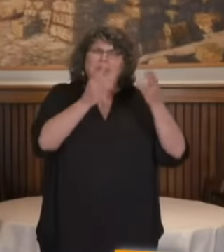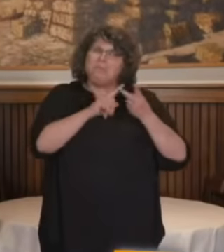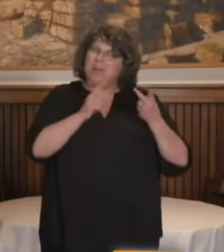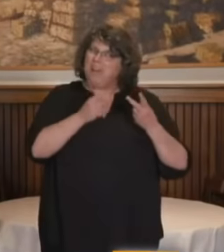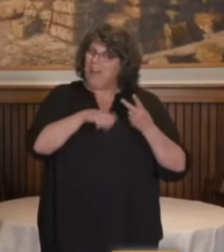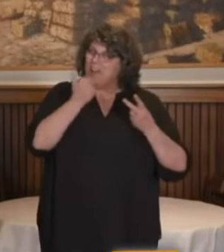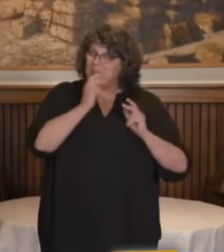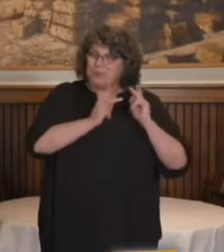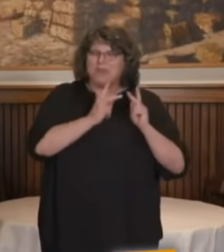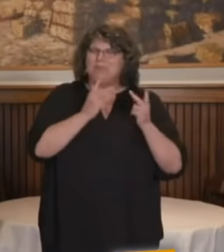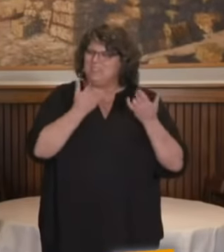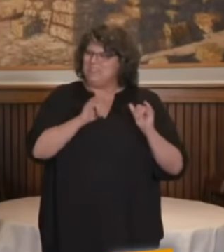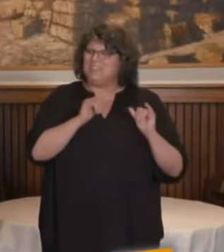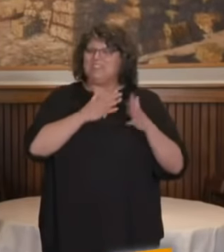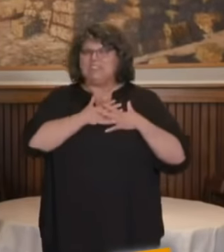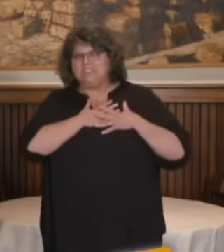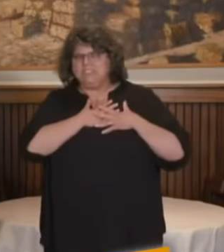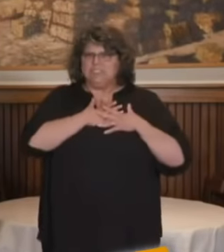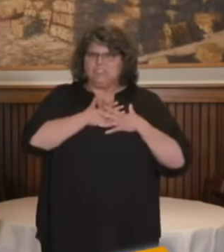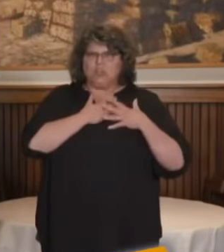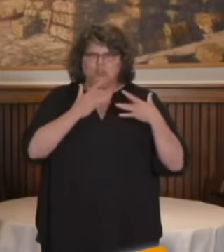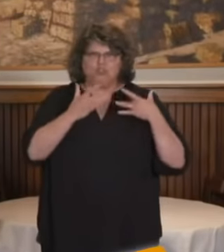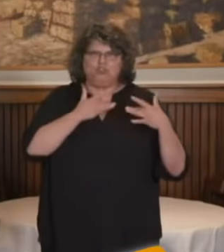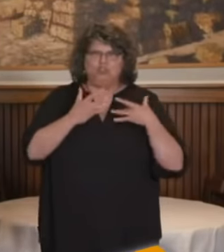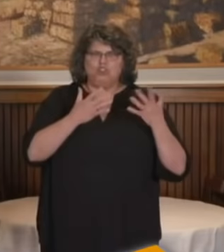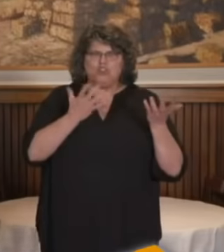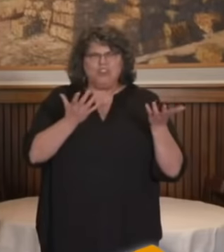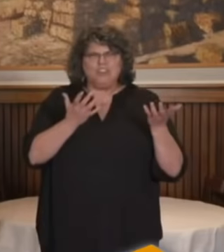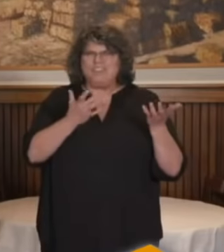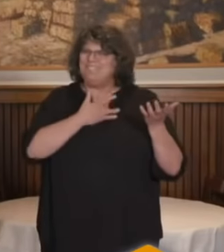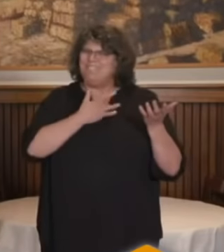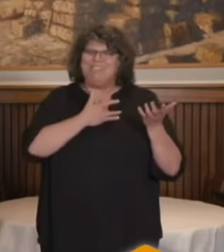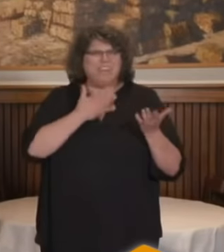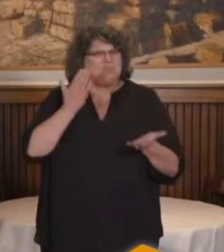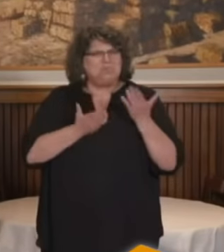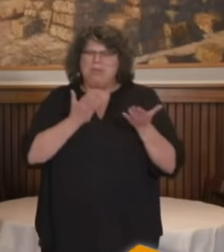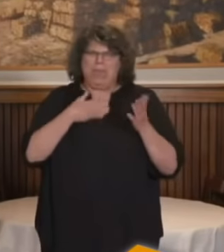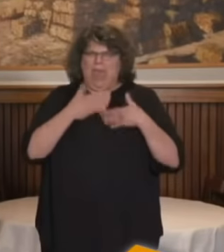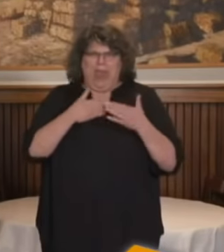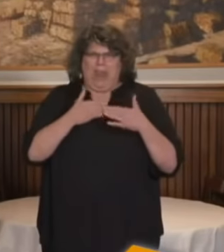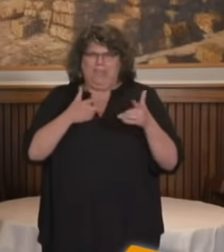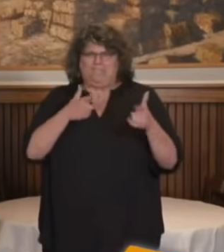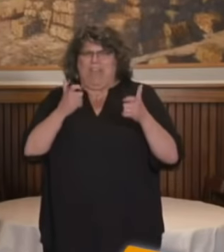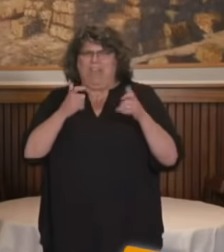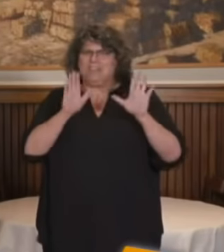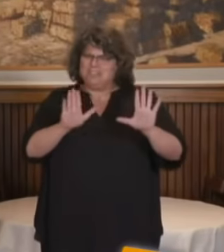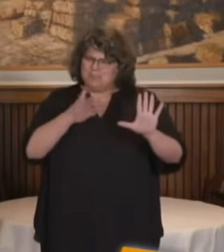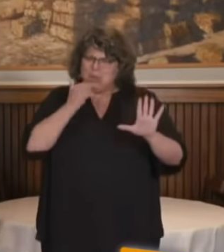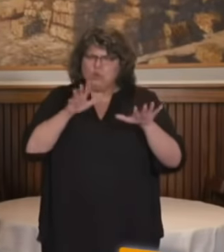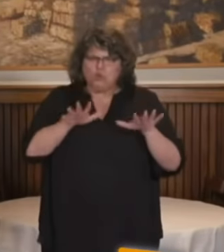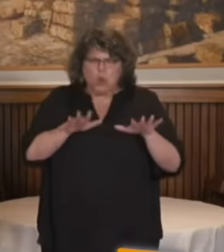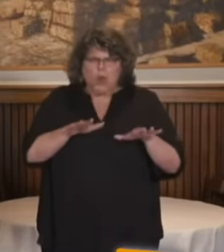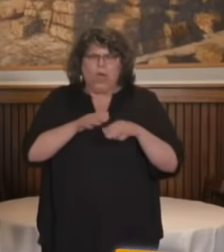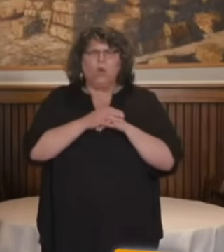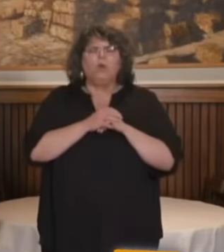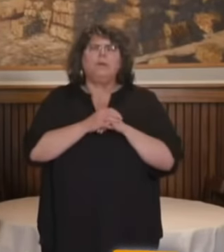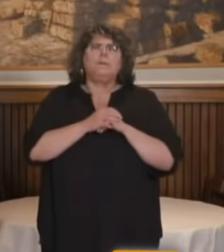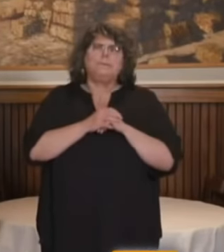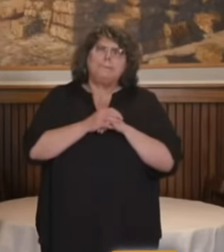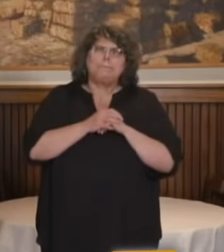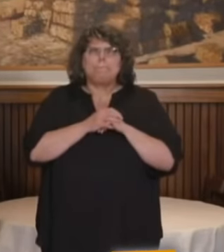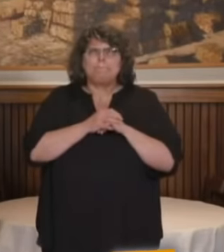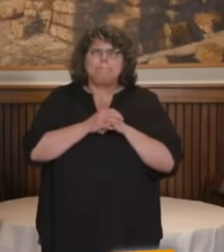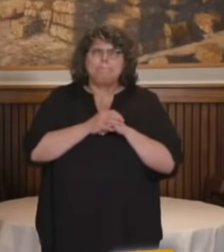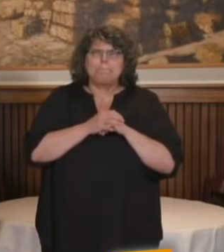concerned that in some respects they feel maybe we're moving a little too quickly. And as